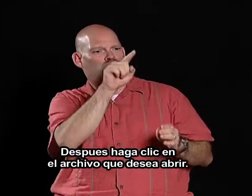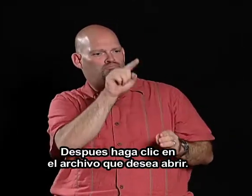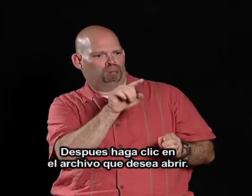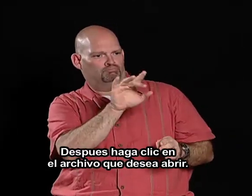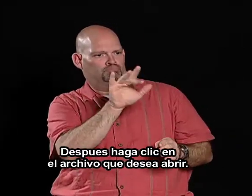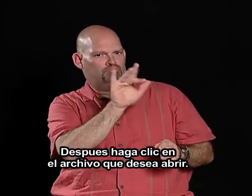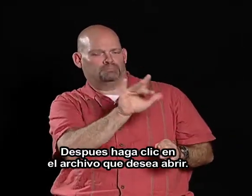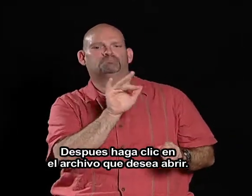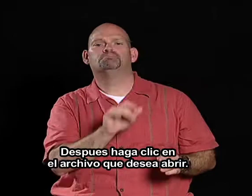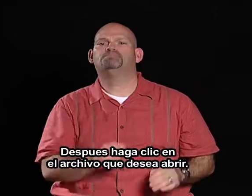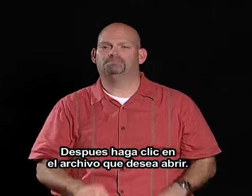open.